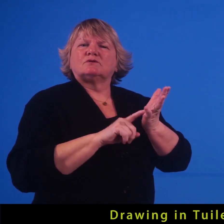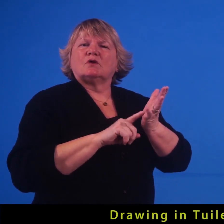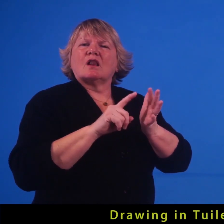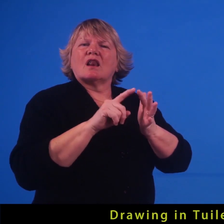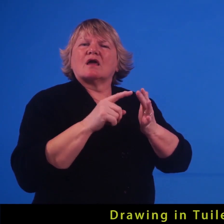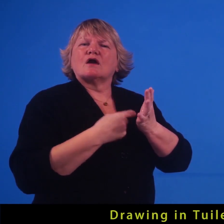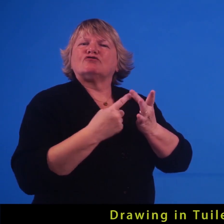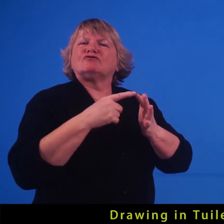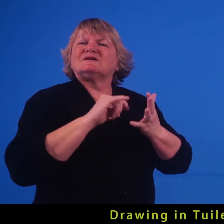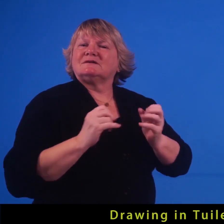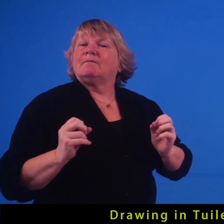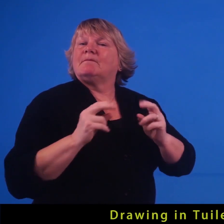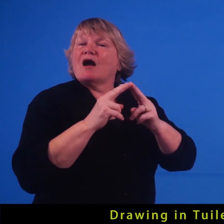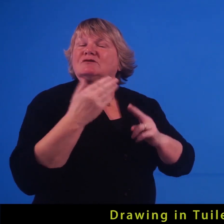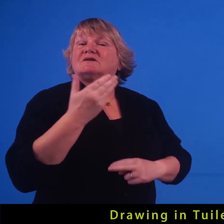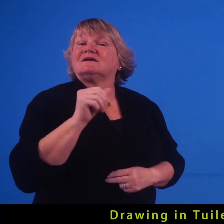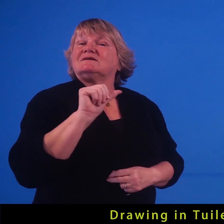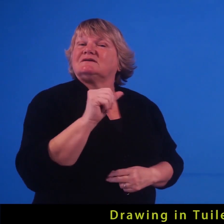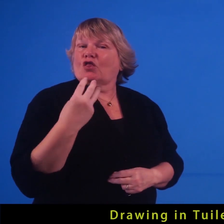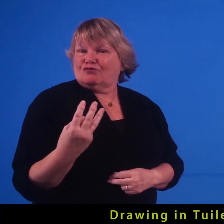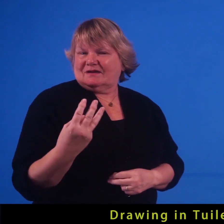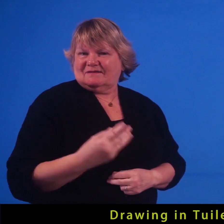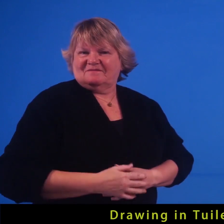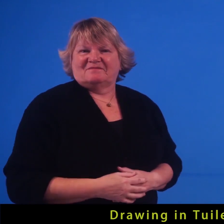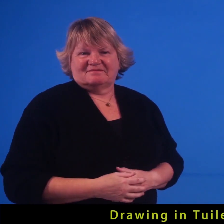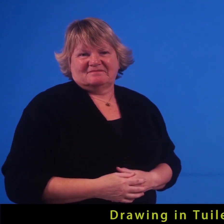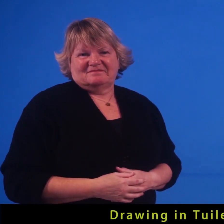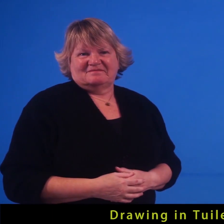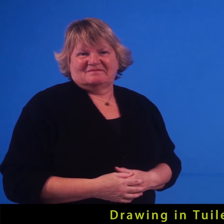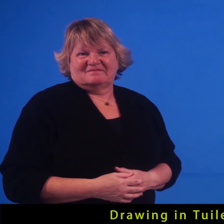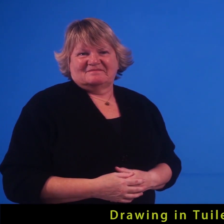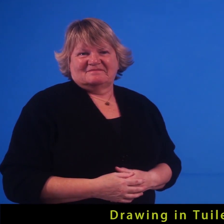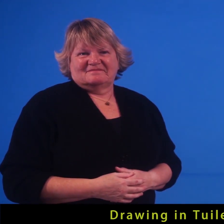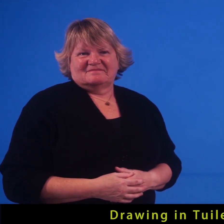Drawing in Tuileries, Paris, 1963.